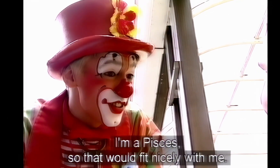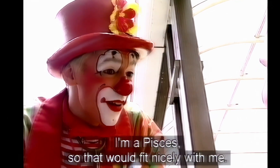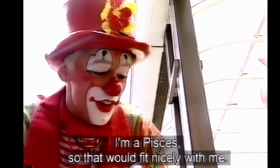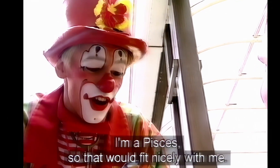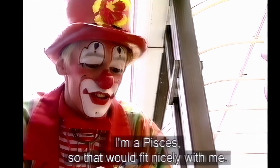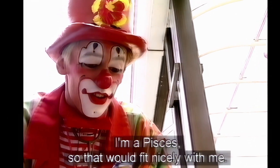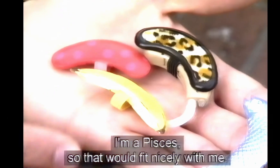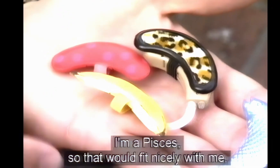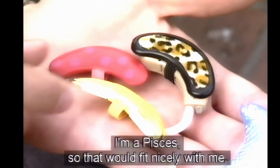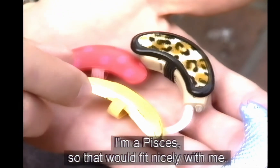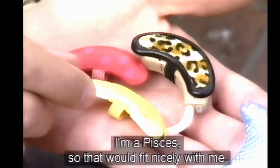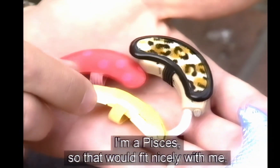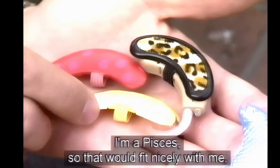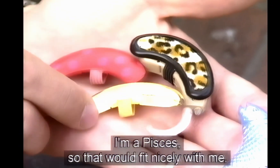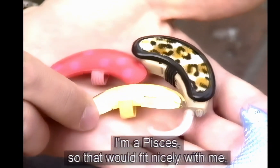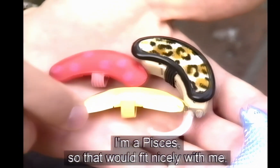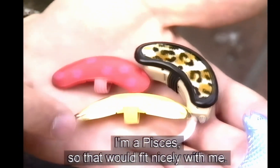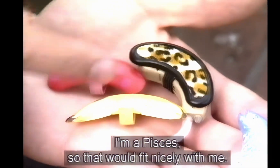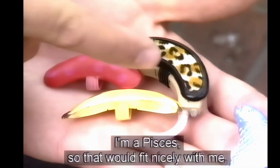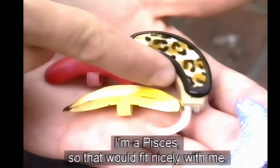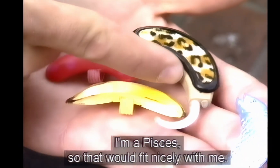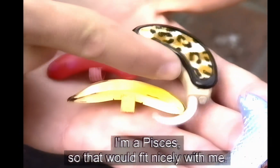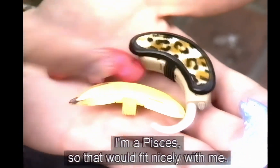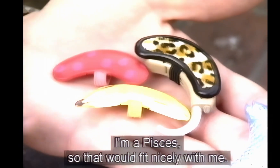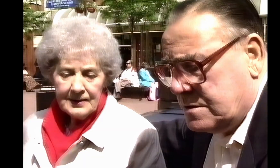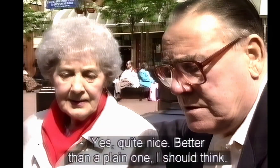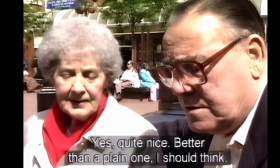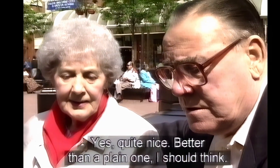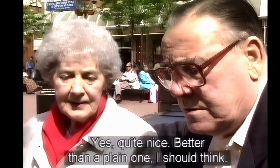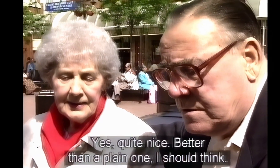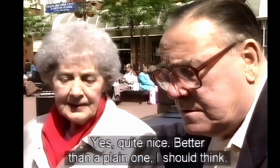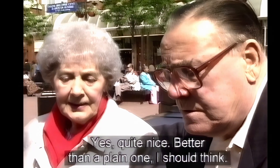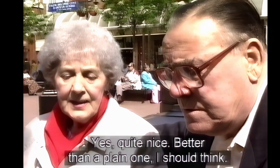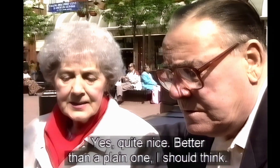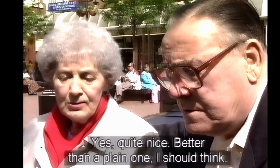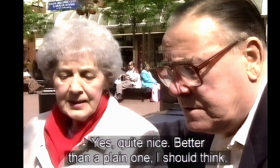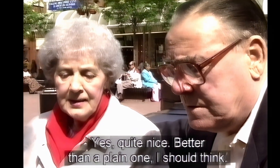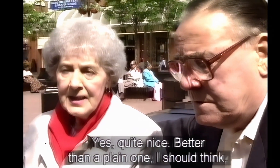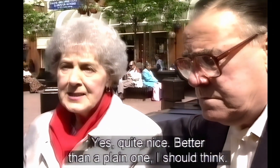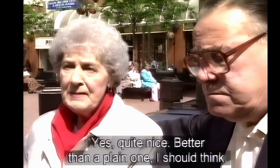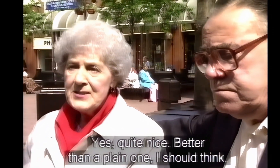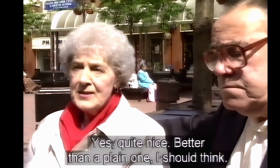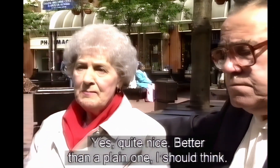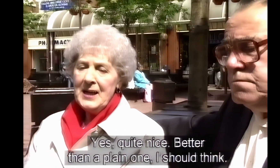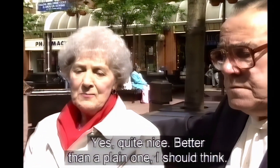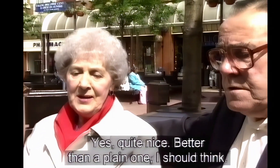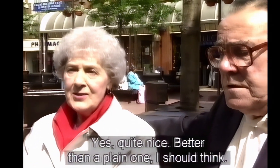would fit nicely with me. Quite nice. Yes, quite nice. Better than a plain one, I should